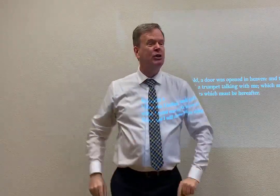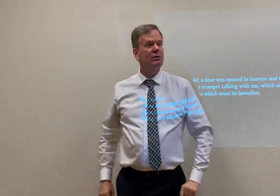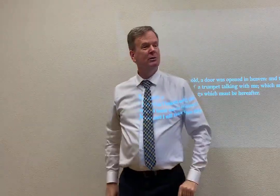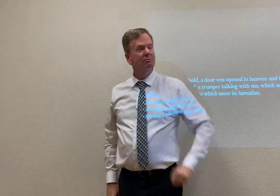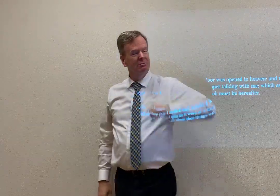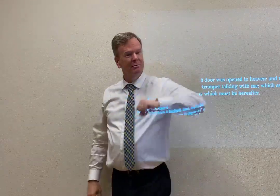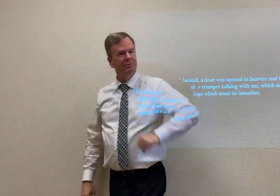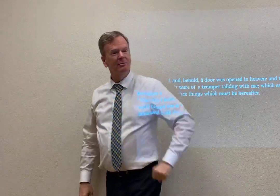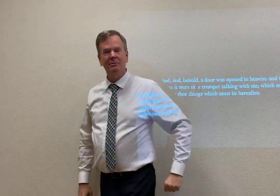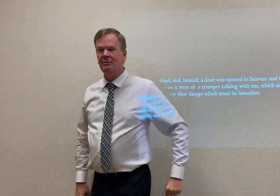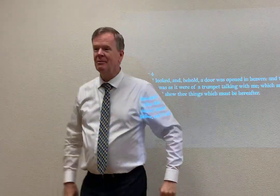happened.